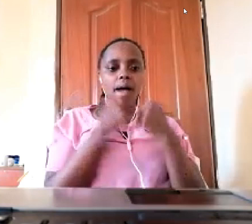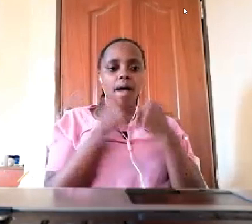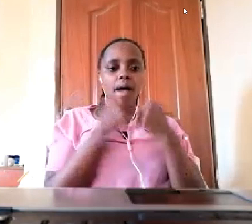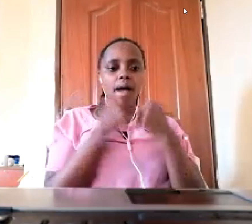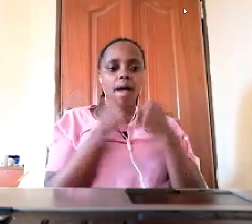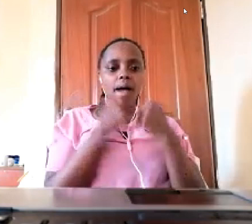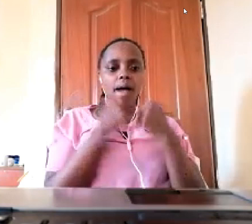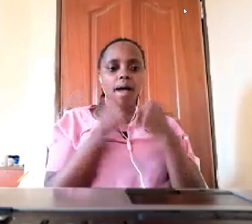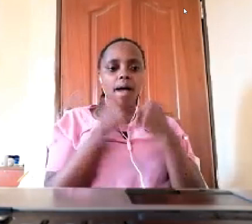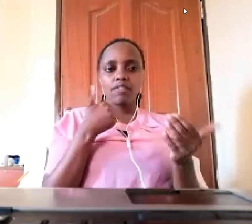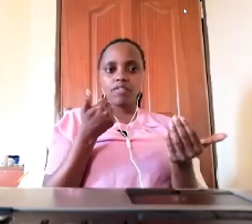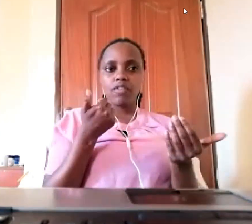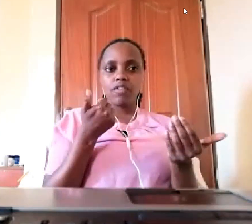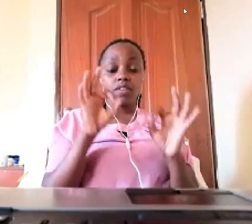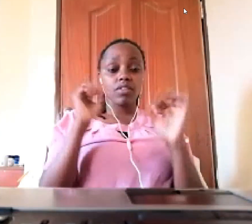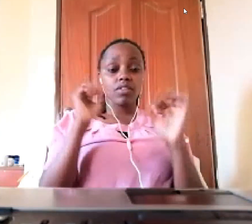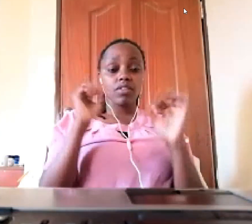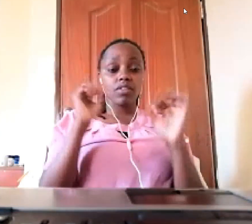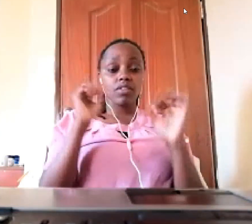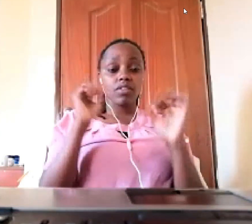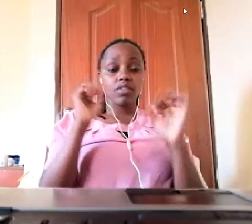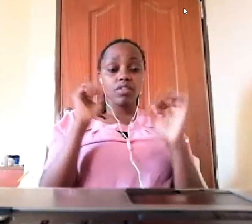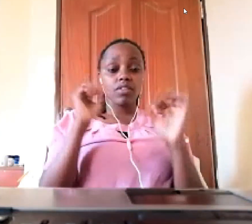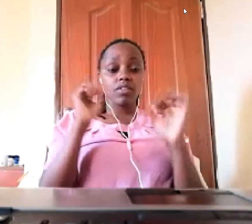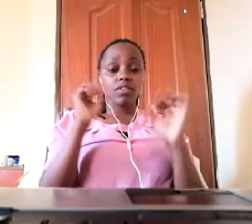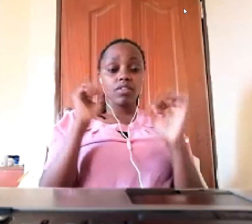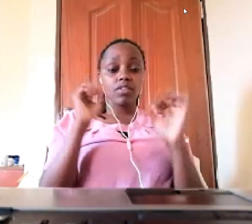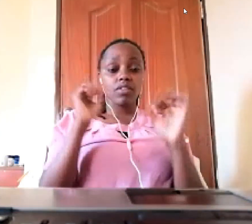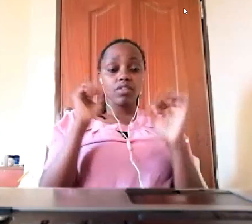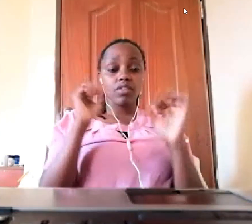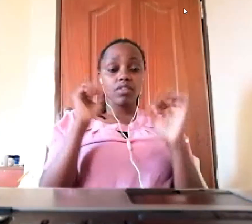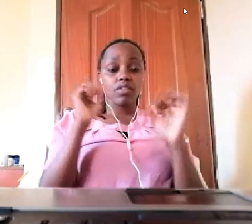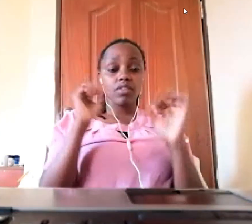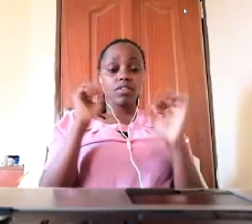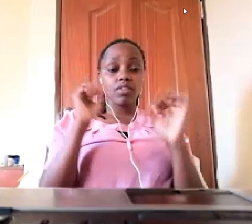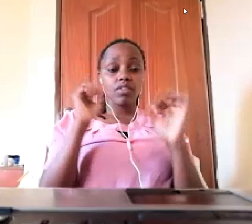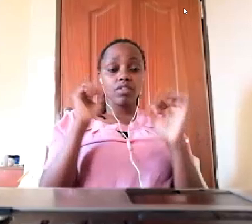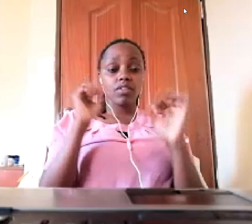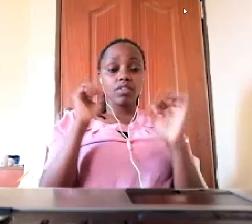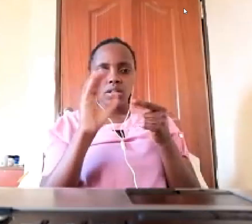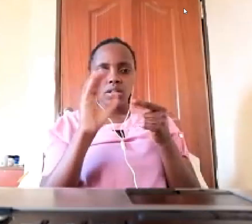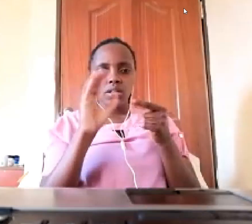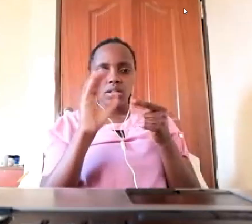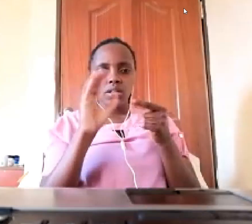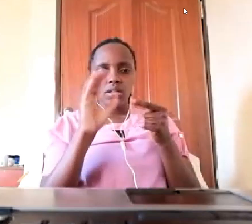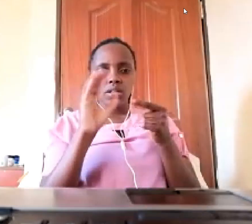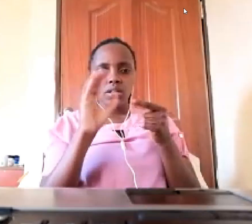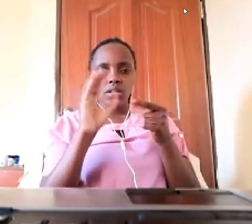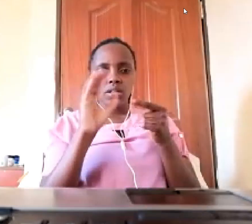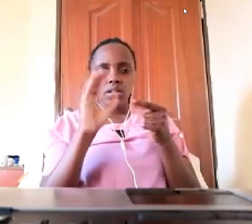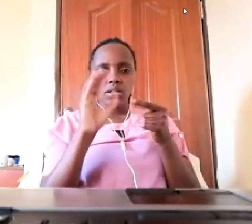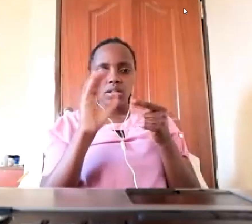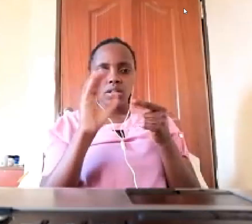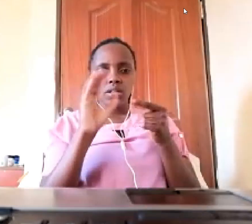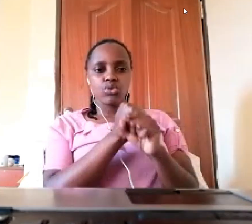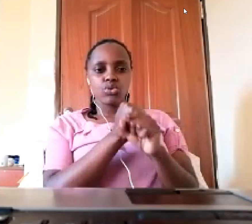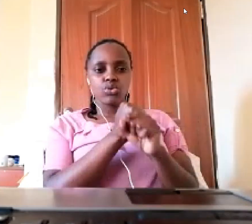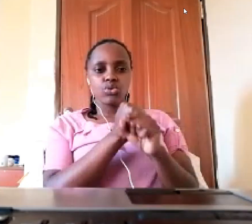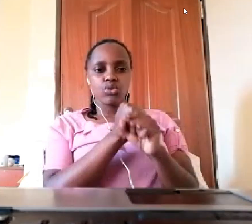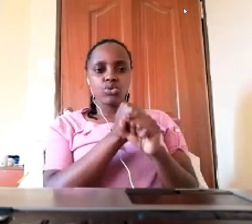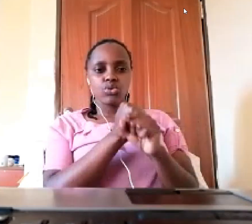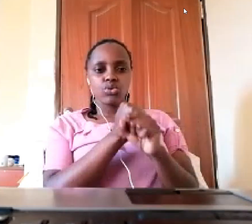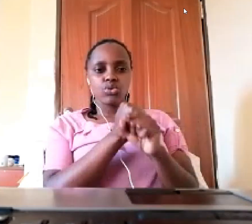systematically. So is it possible to, one, ask the committee to work with the CRC